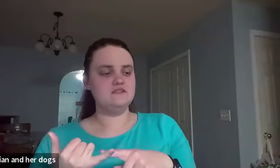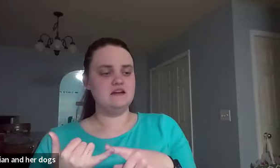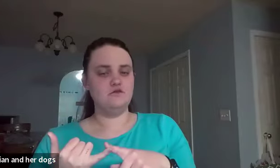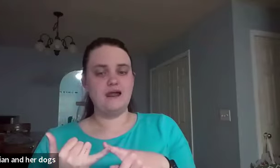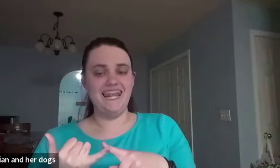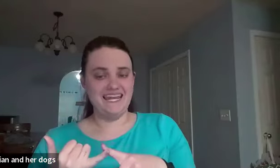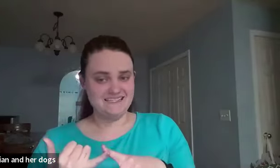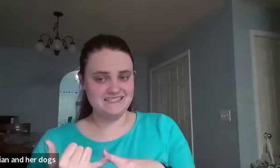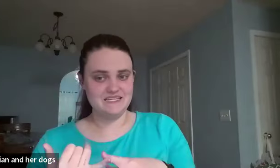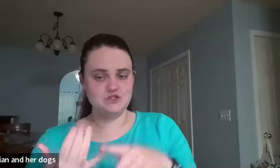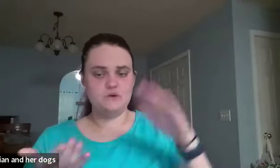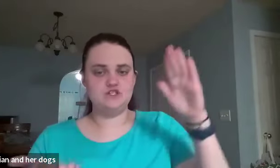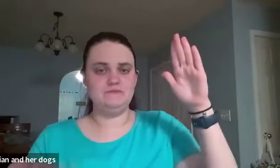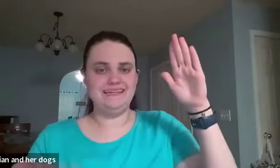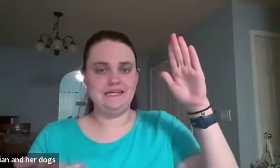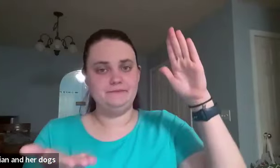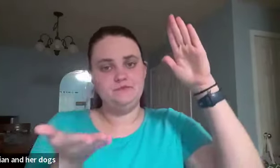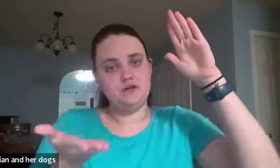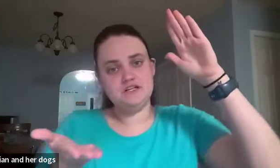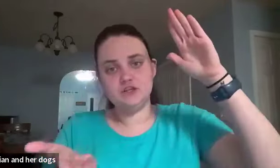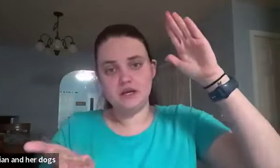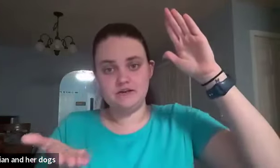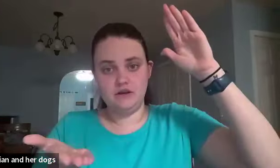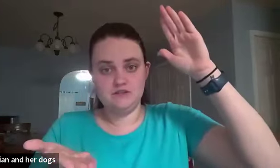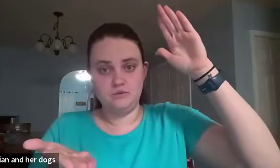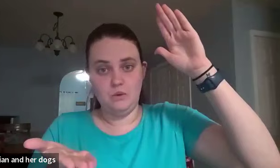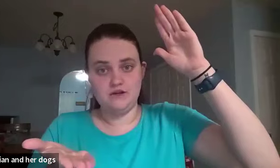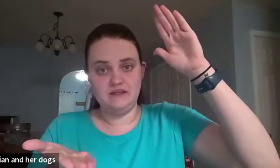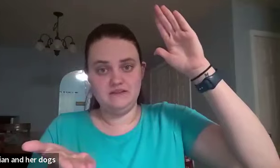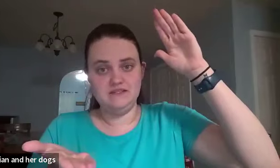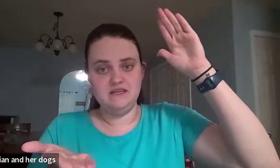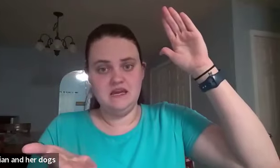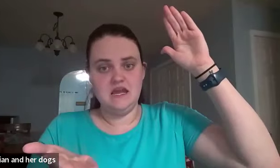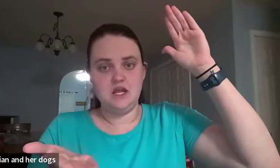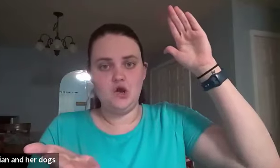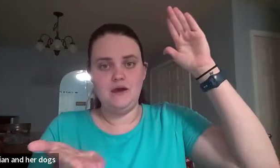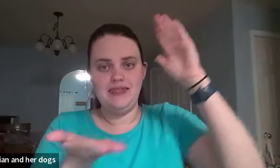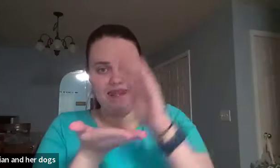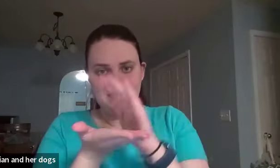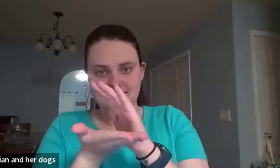The sign for less is going to be, you're going to start kind of your hands wider like this and go